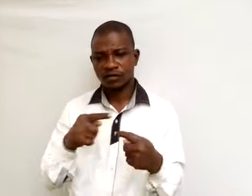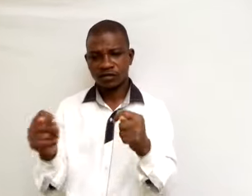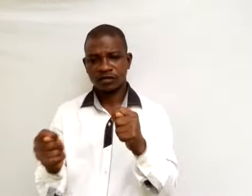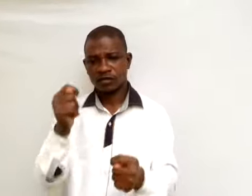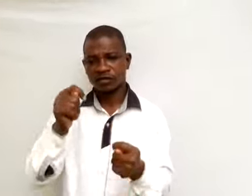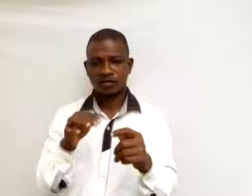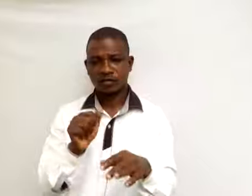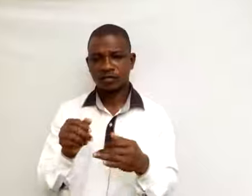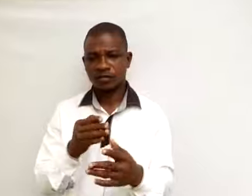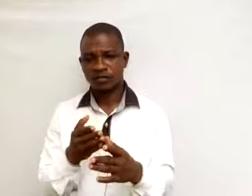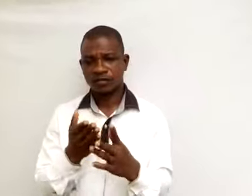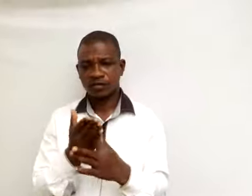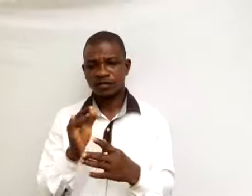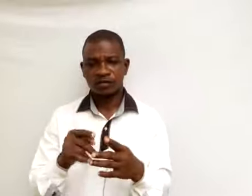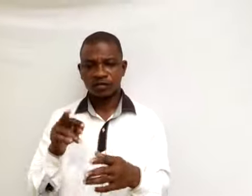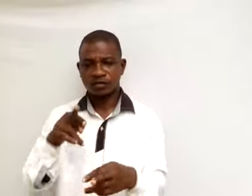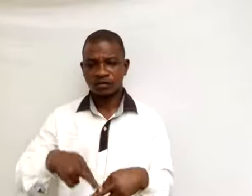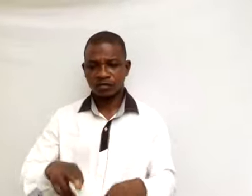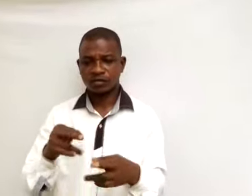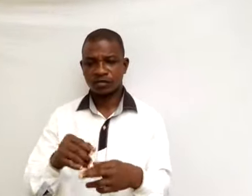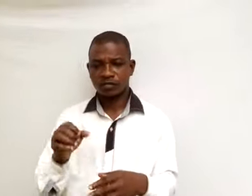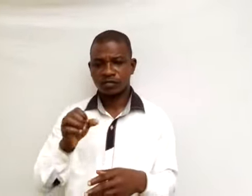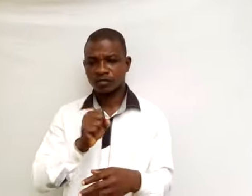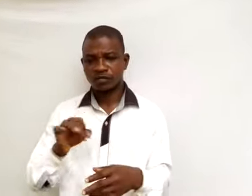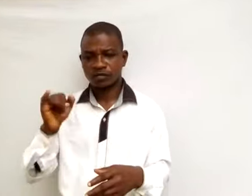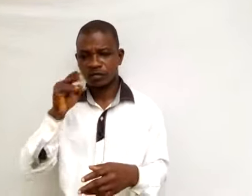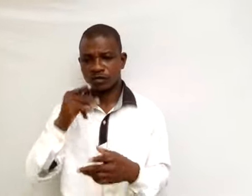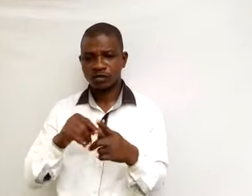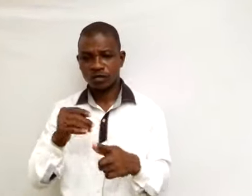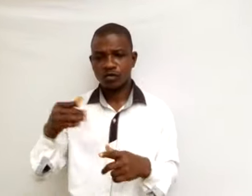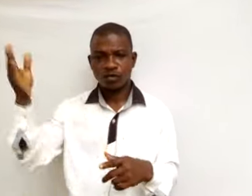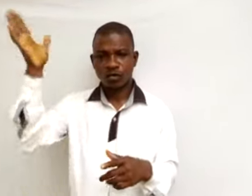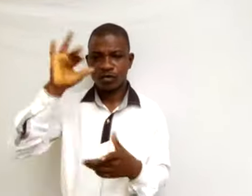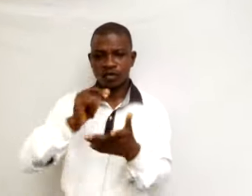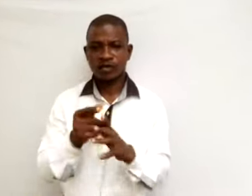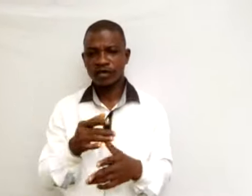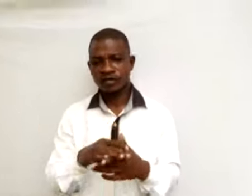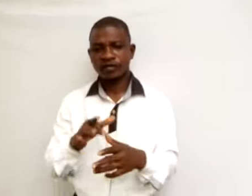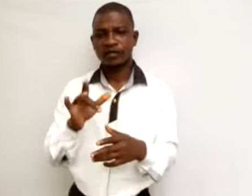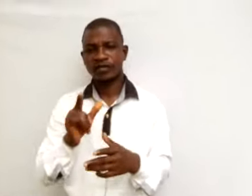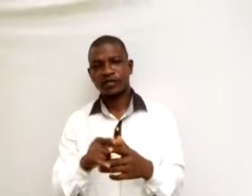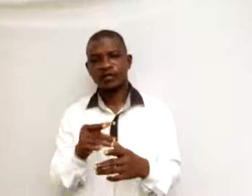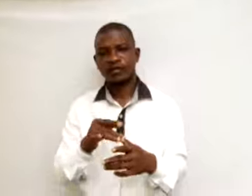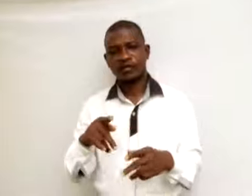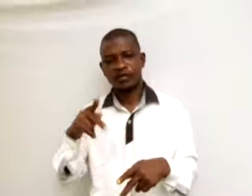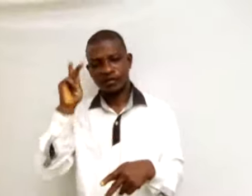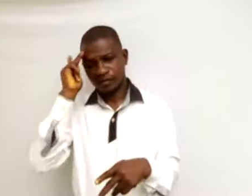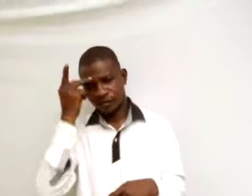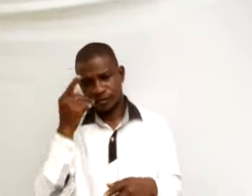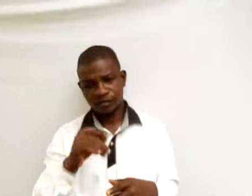be through road, sea, or air. 7. Political stability.